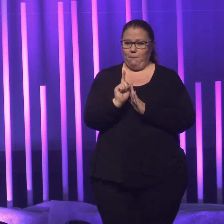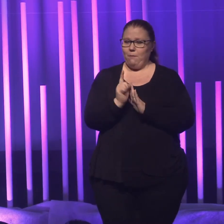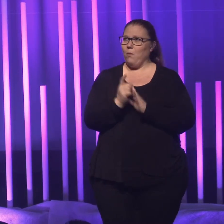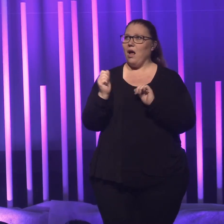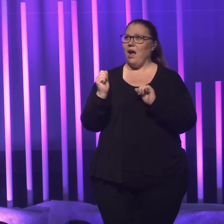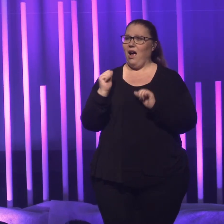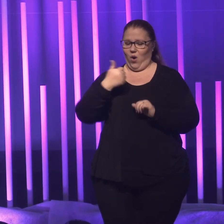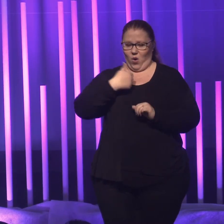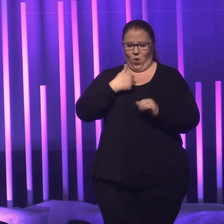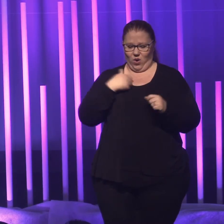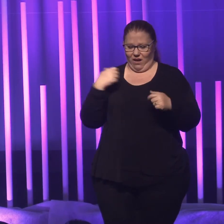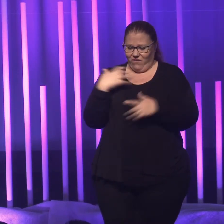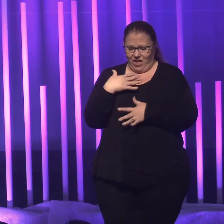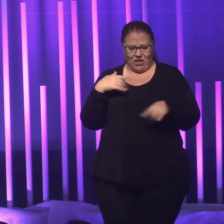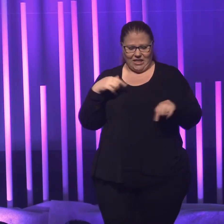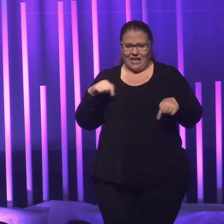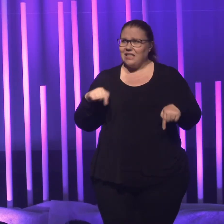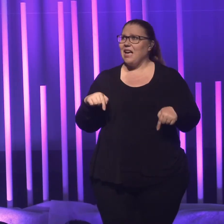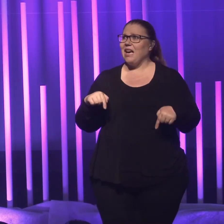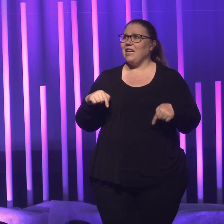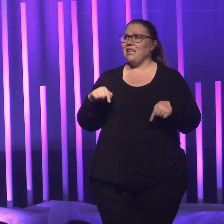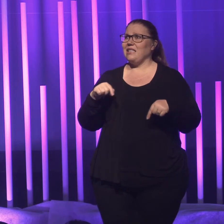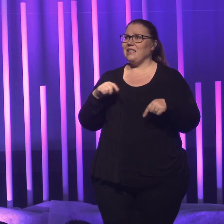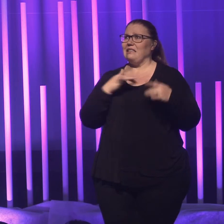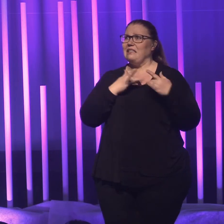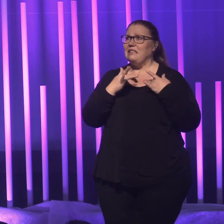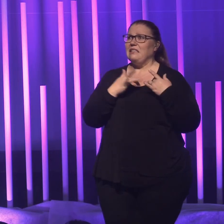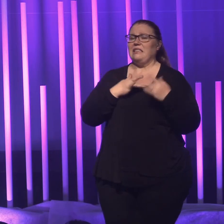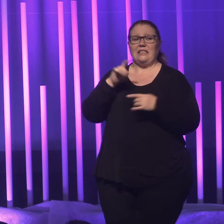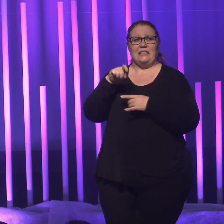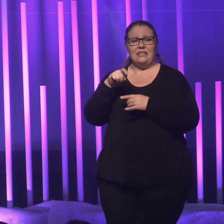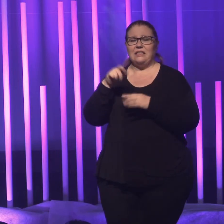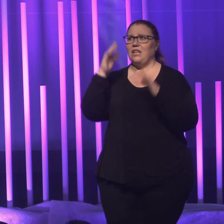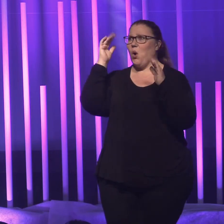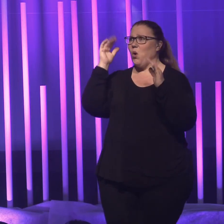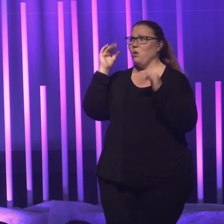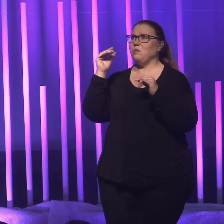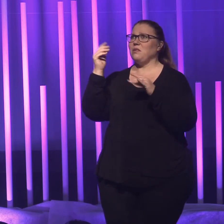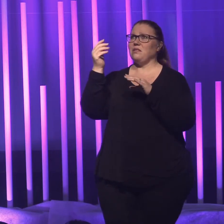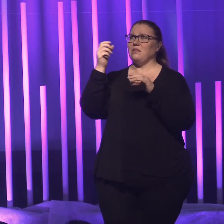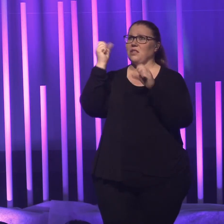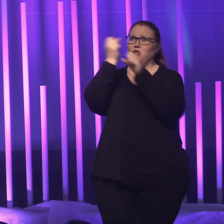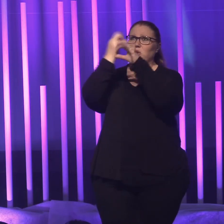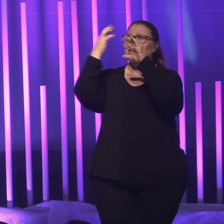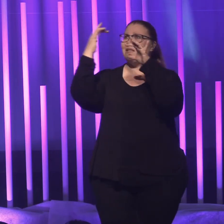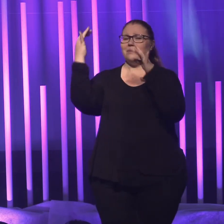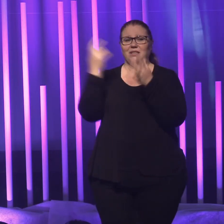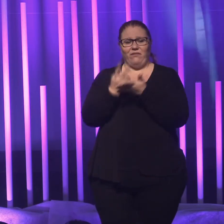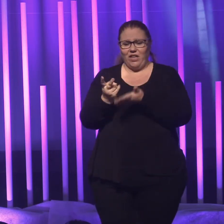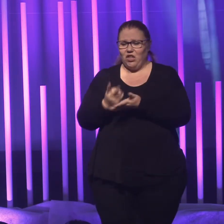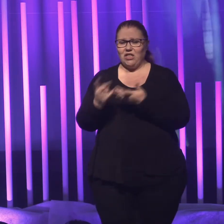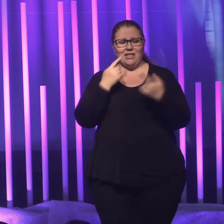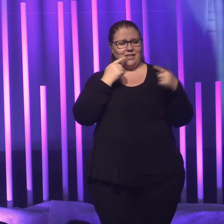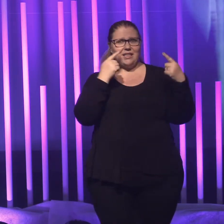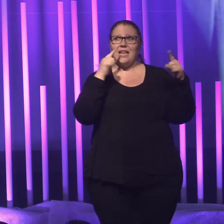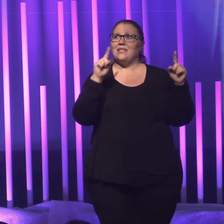anxieties, our own fears, our own needs, our own hopes, dreams, failures,